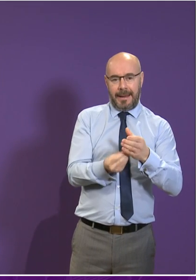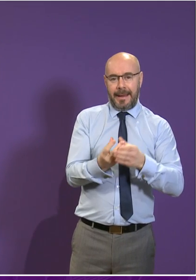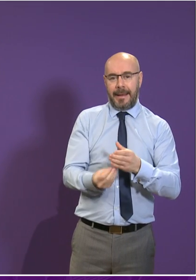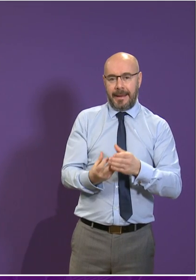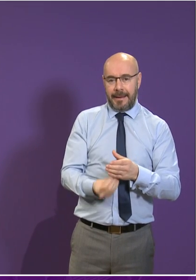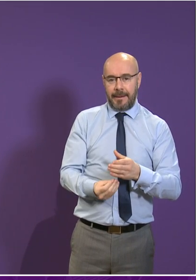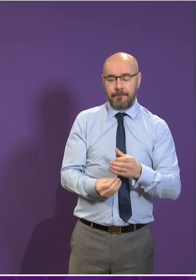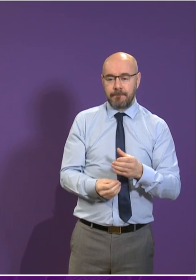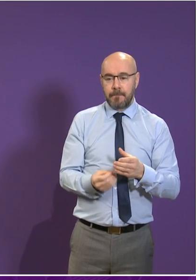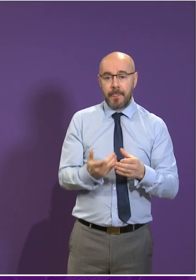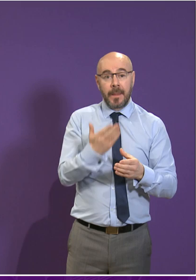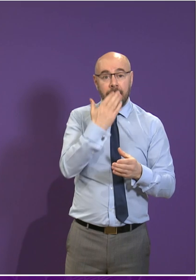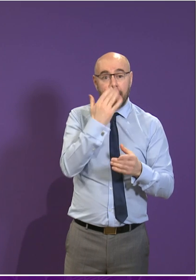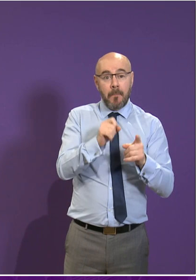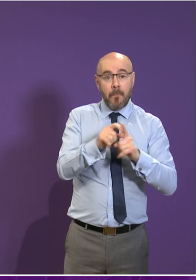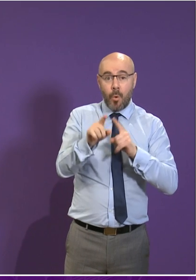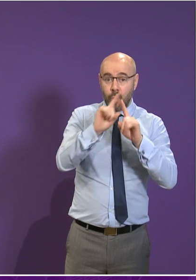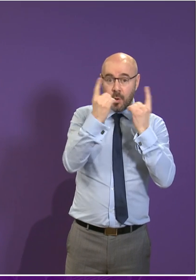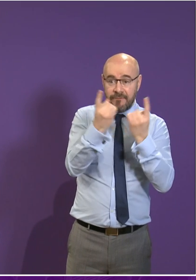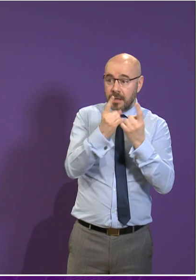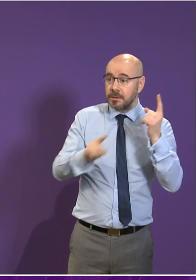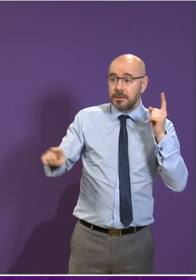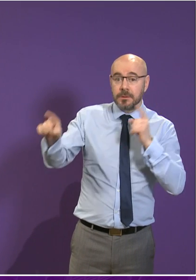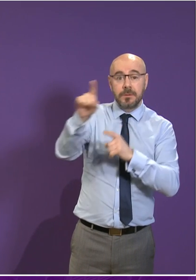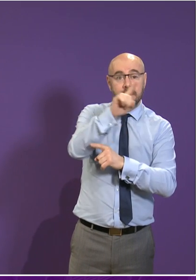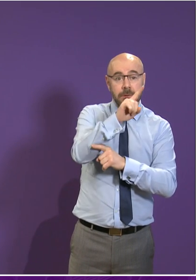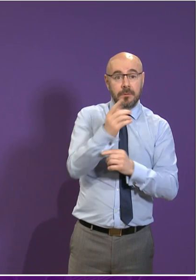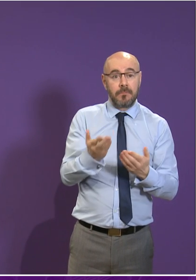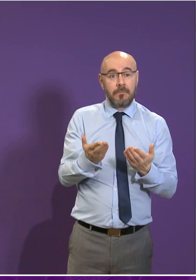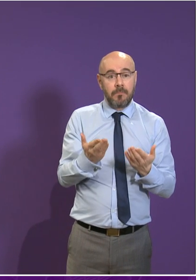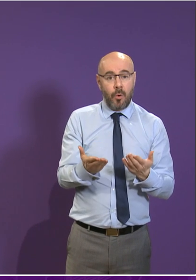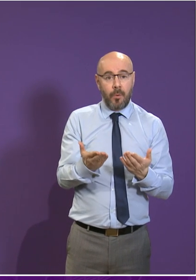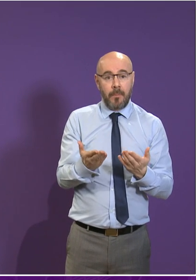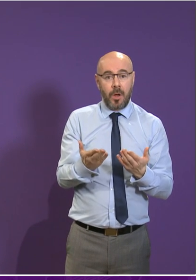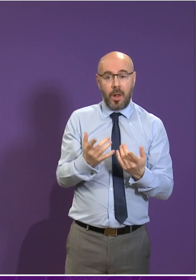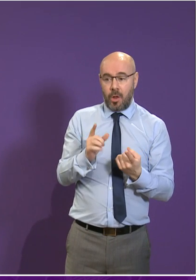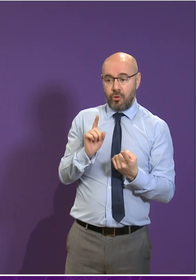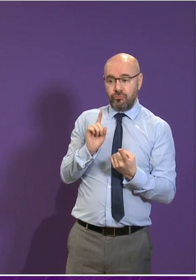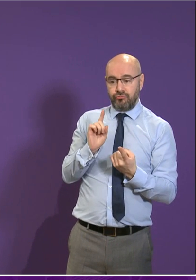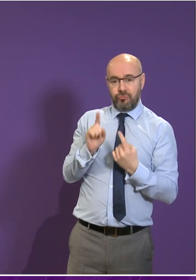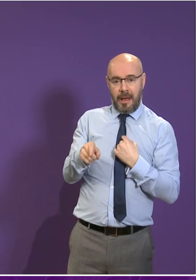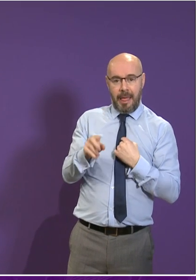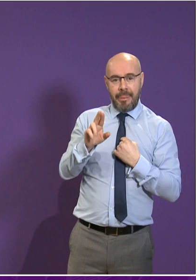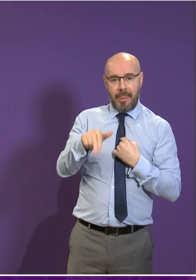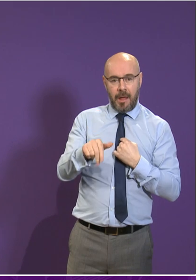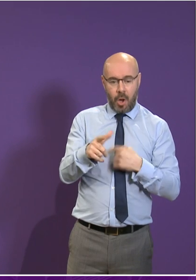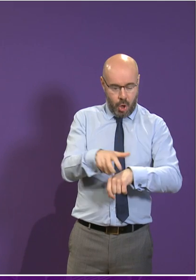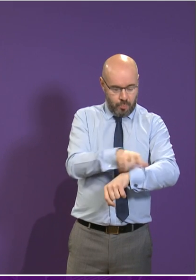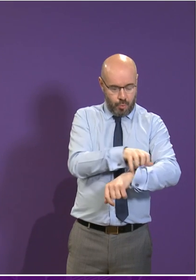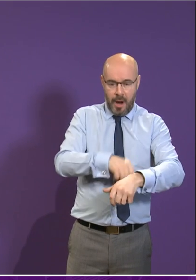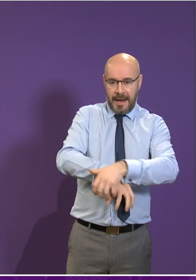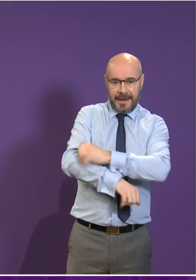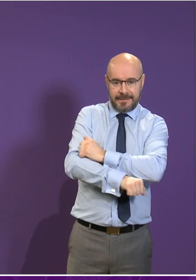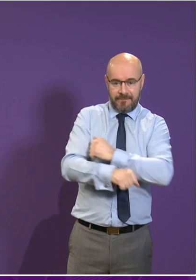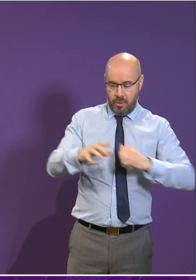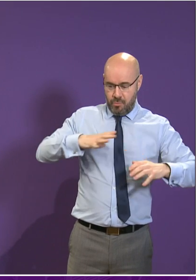that most educational institutions and universities are reactive in the support they give rather than being proactive, and it's